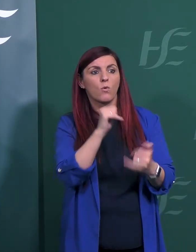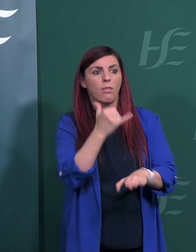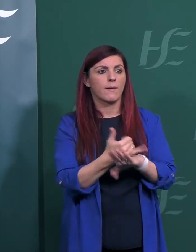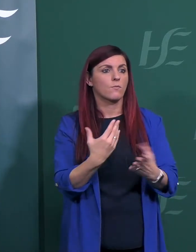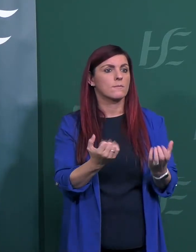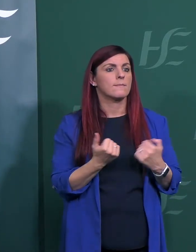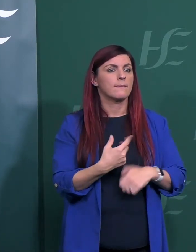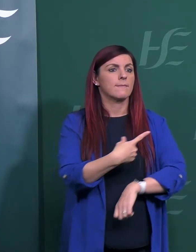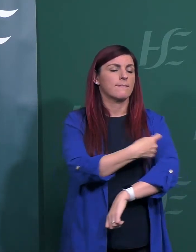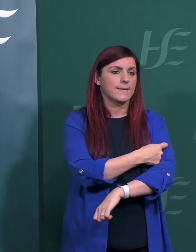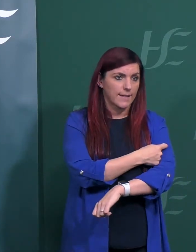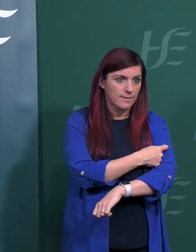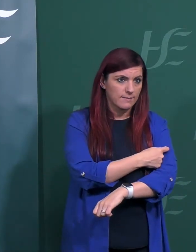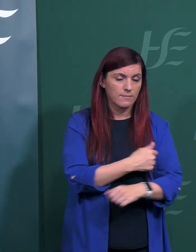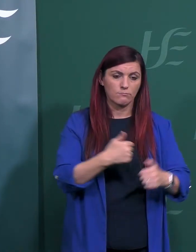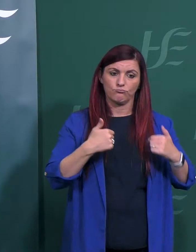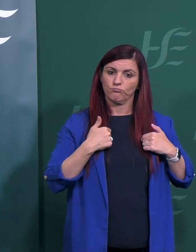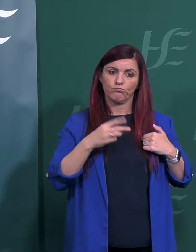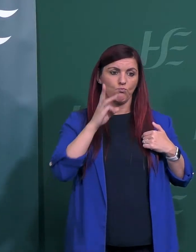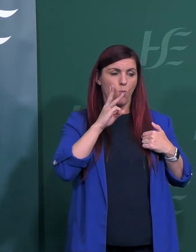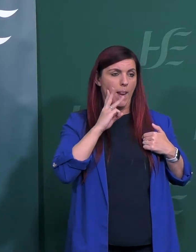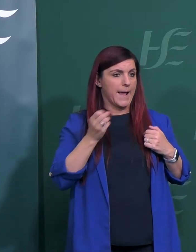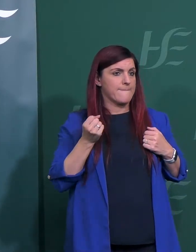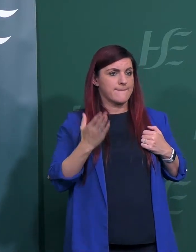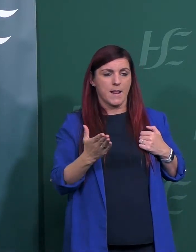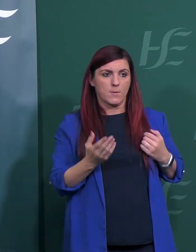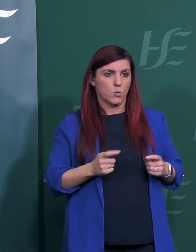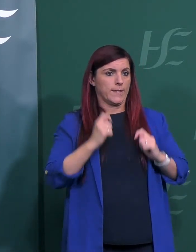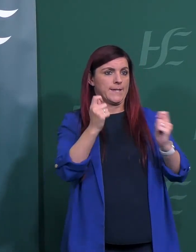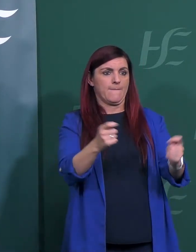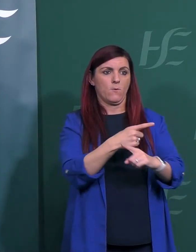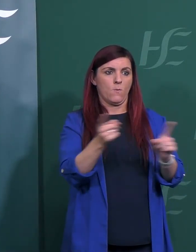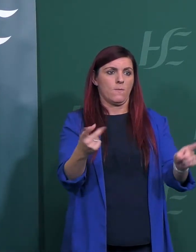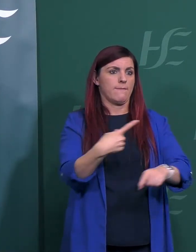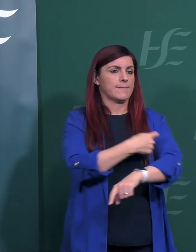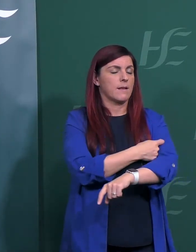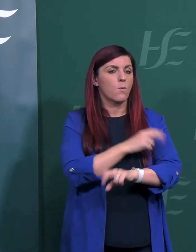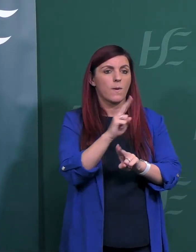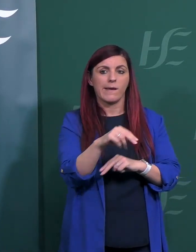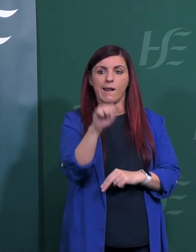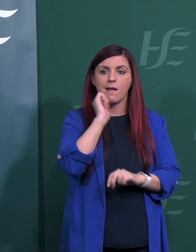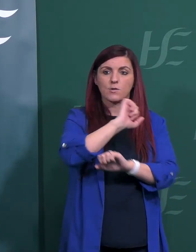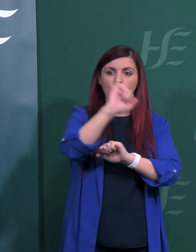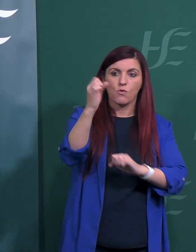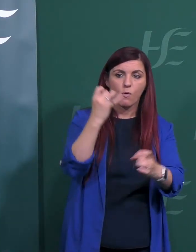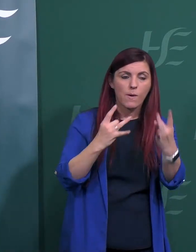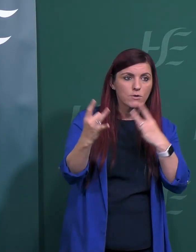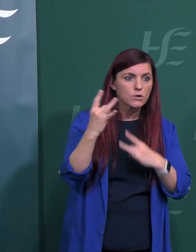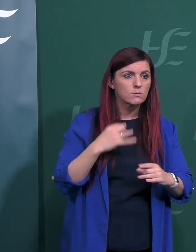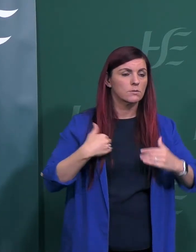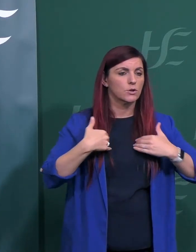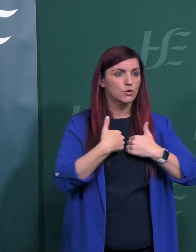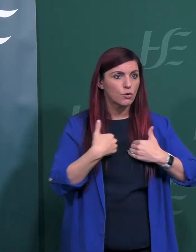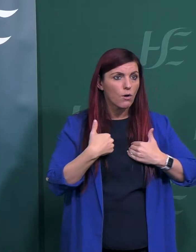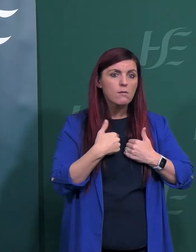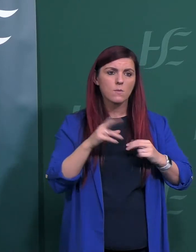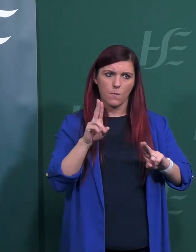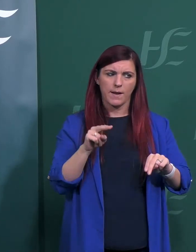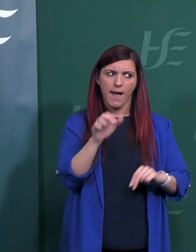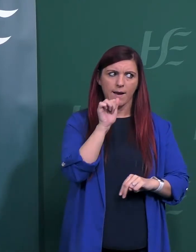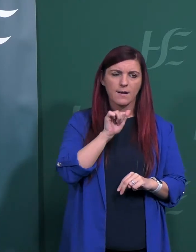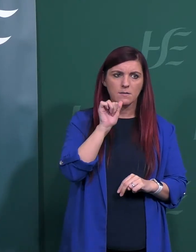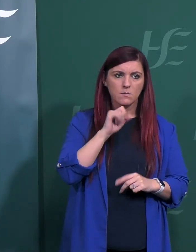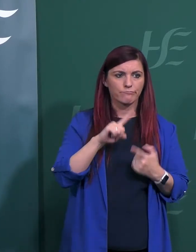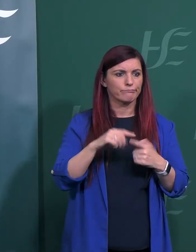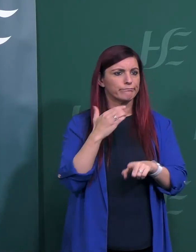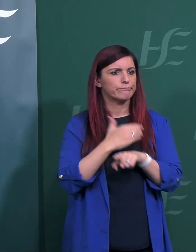unvaccinated, we remain available to answer any queries, to answer any of your concerns. We continue to see